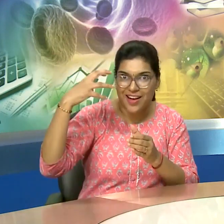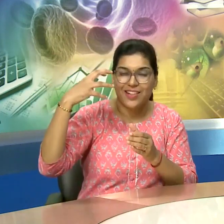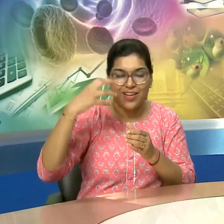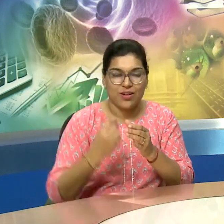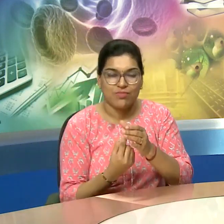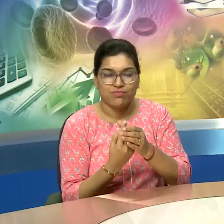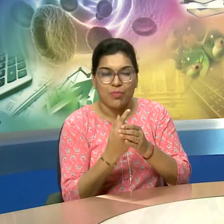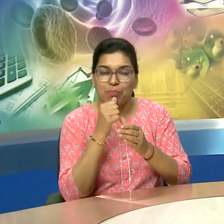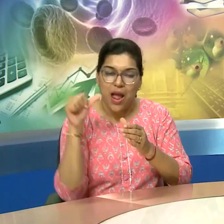that